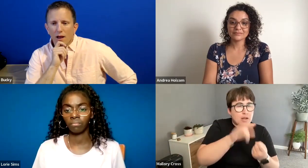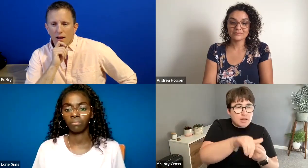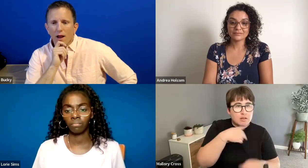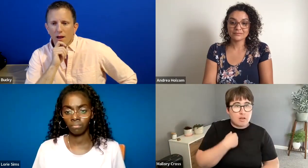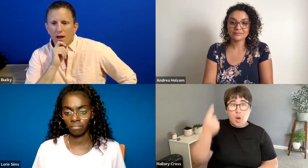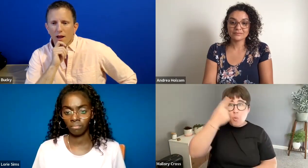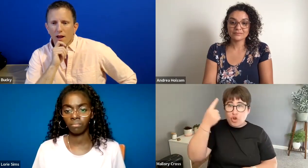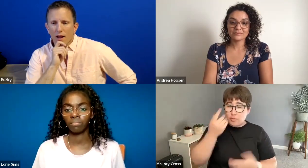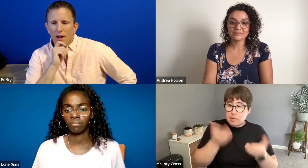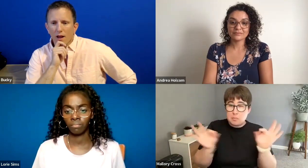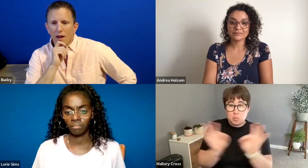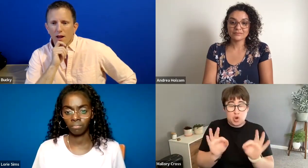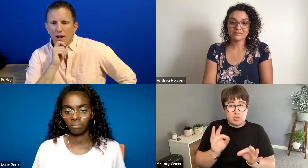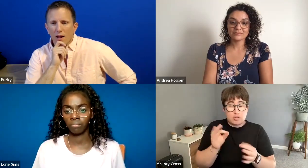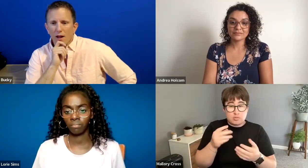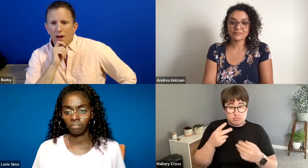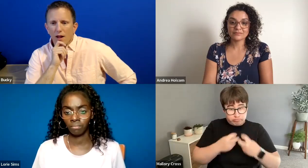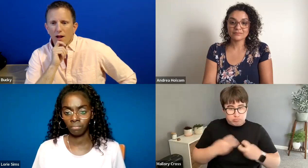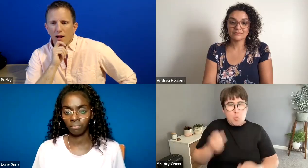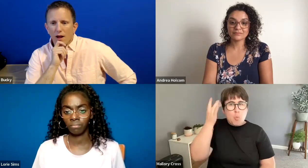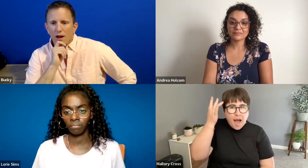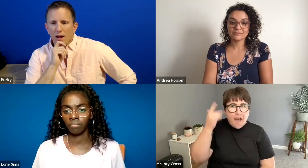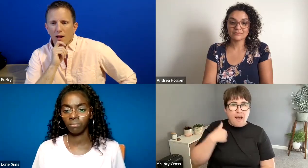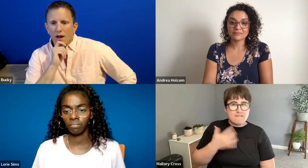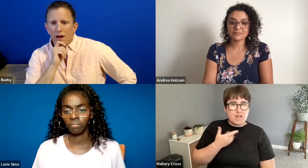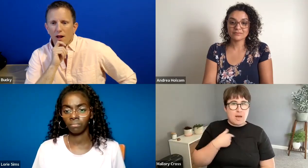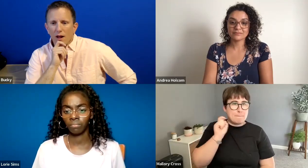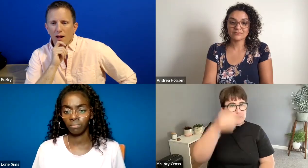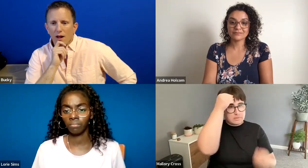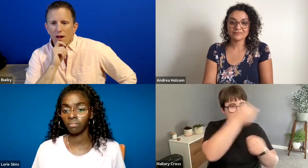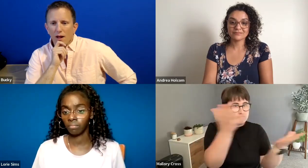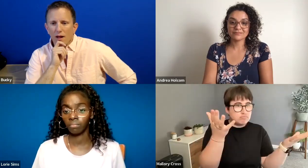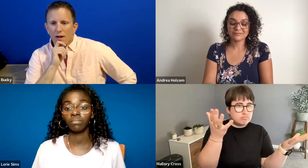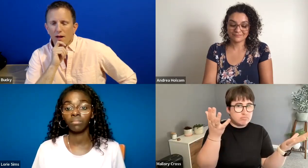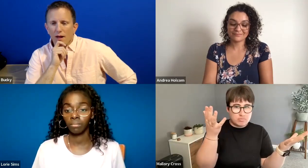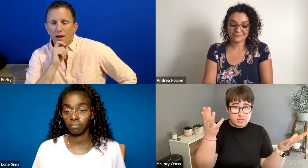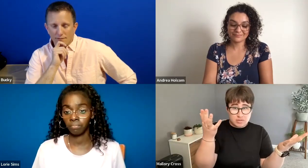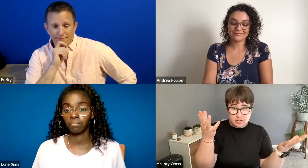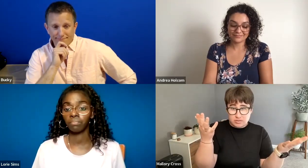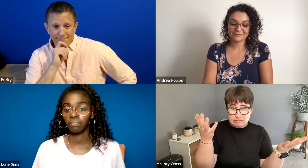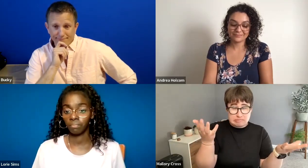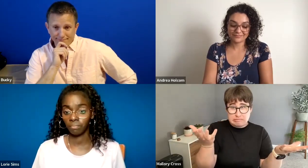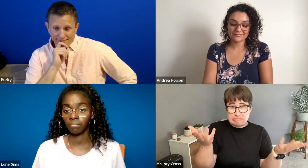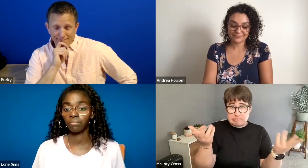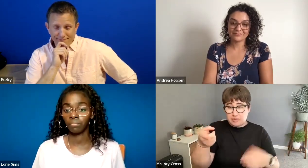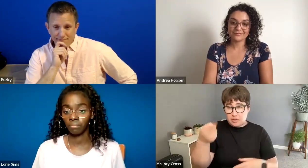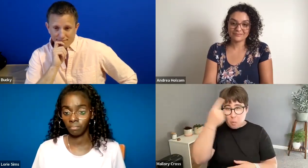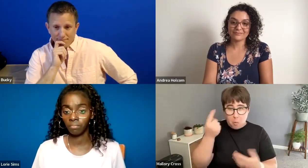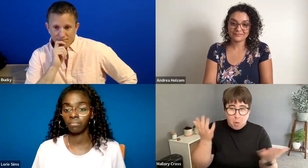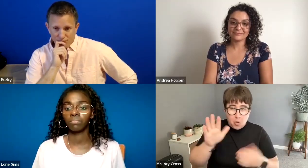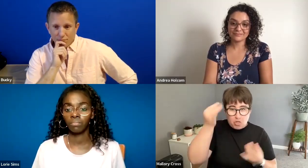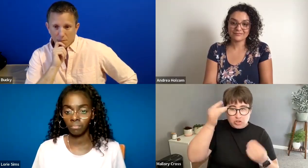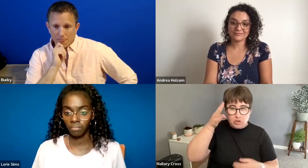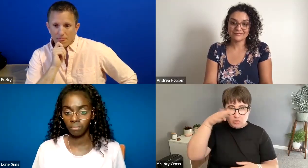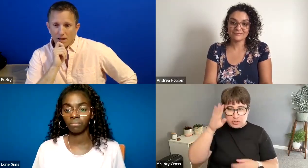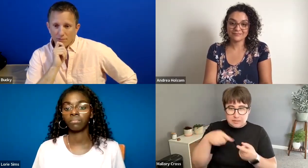this request that Bucky mentioned, there was an internal discussion, but I'm wondering at some point why you felt the